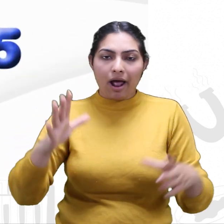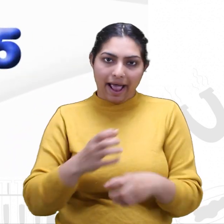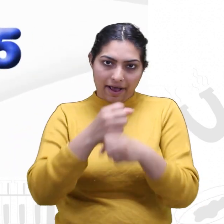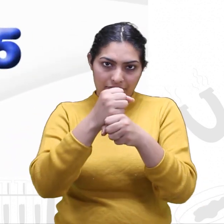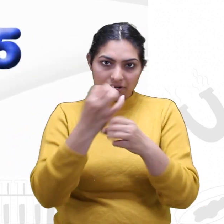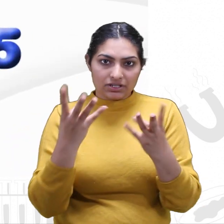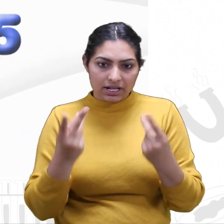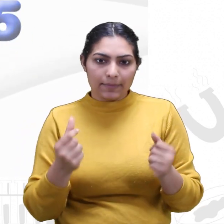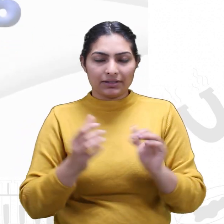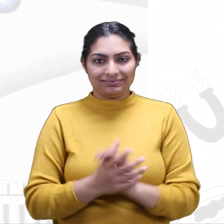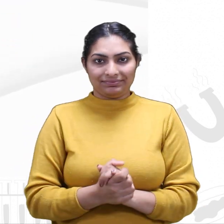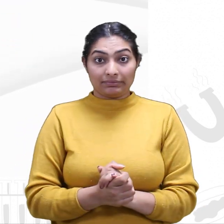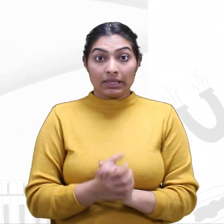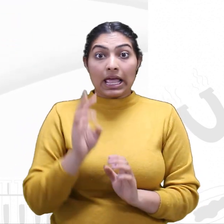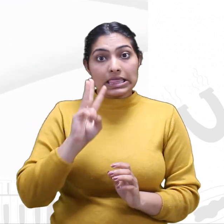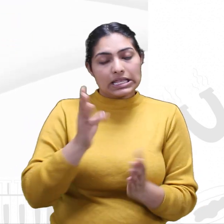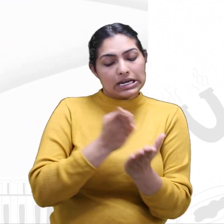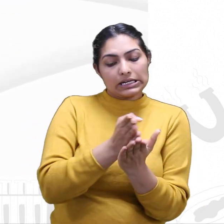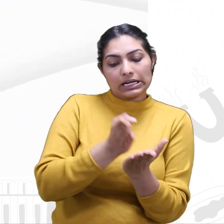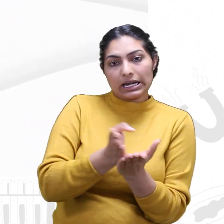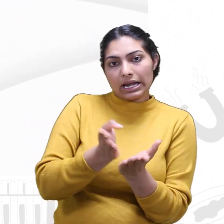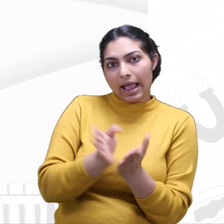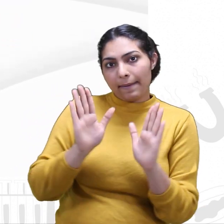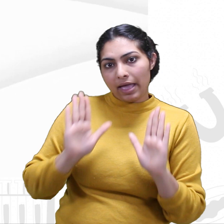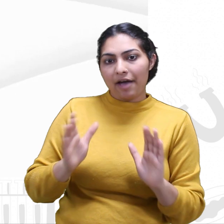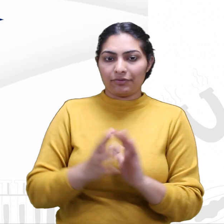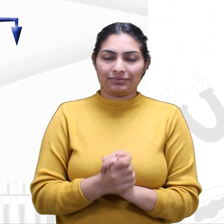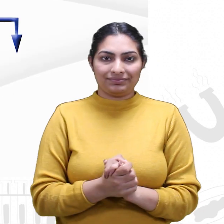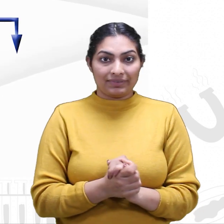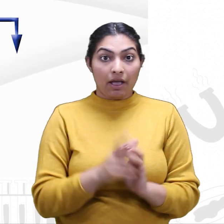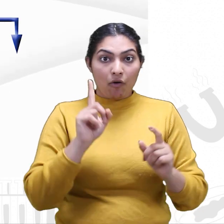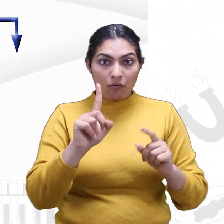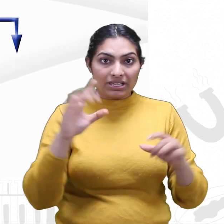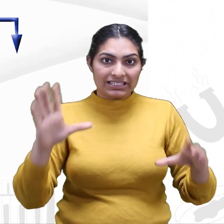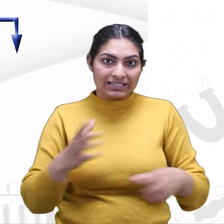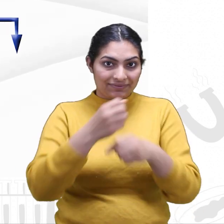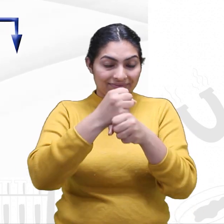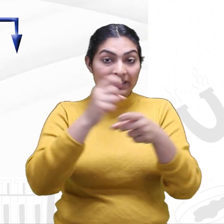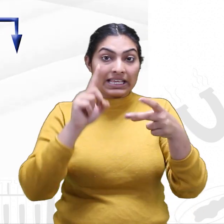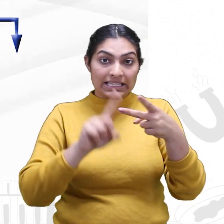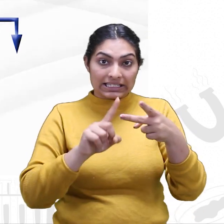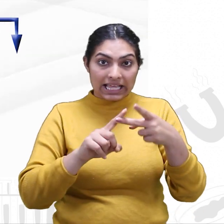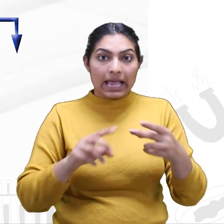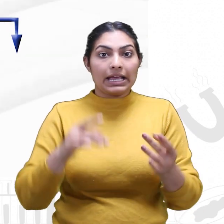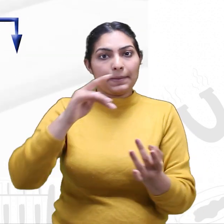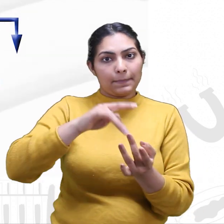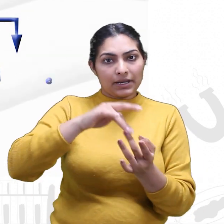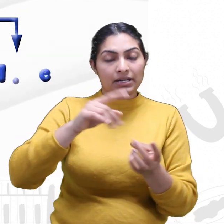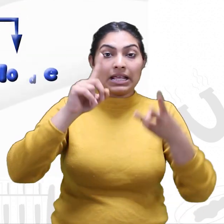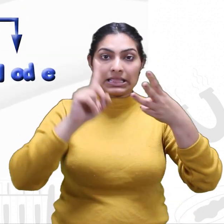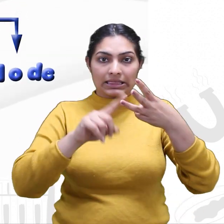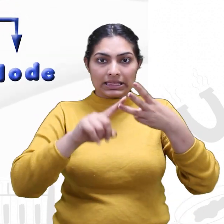those numbers. There are three main measures of central tendency: mean,